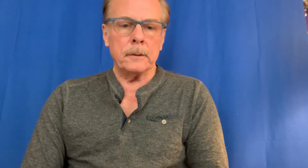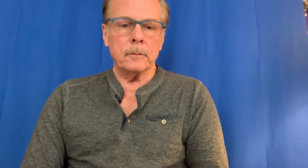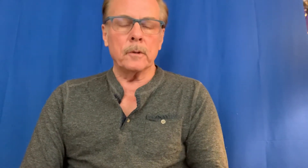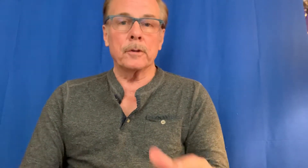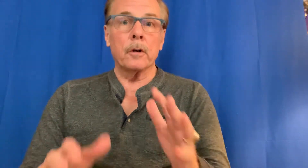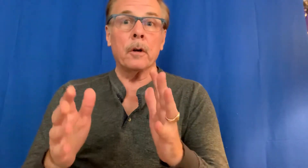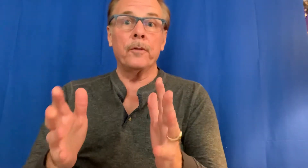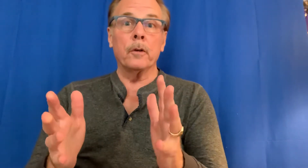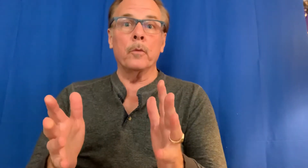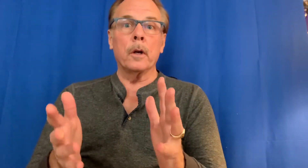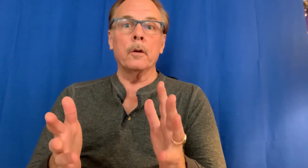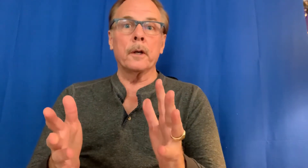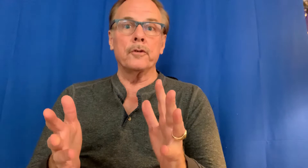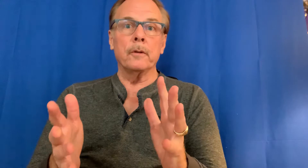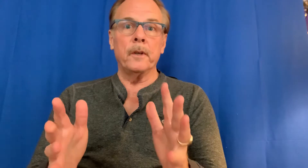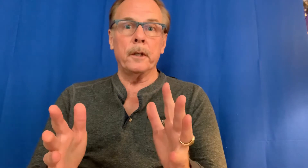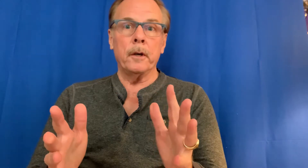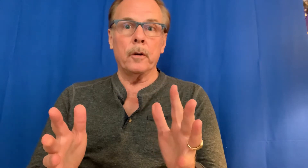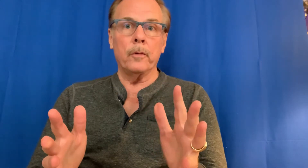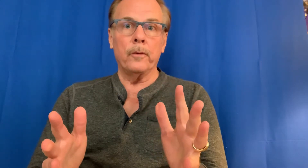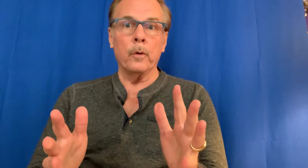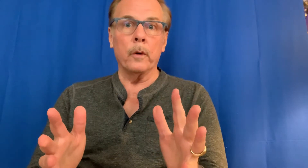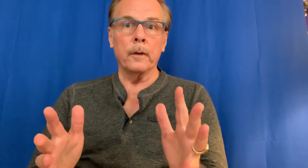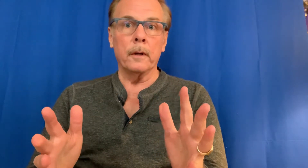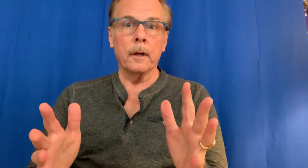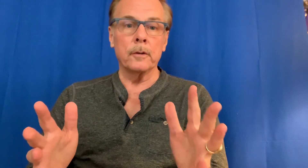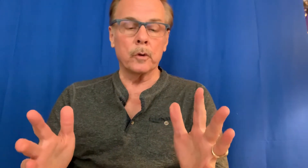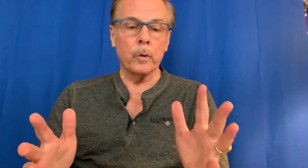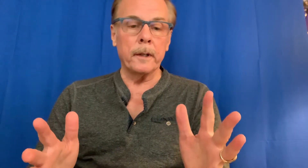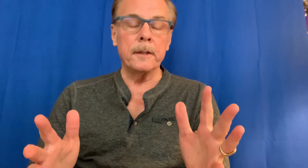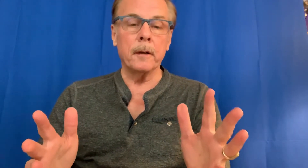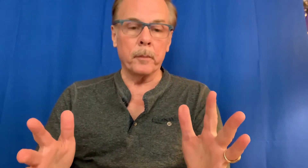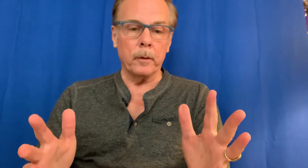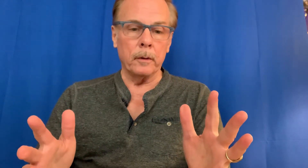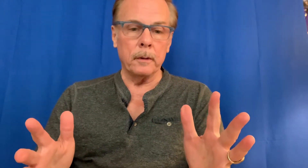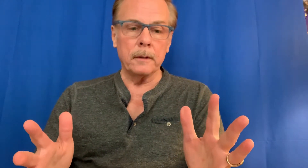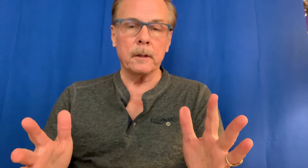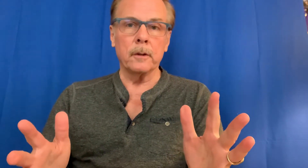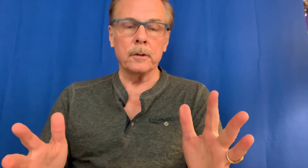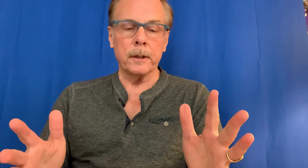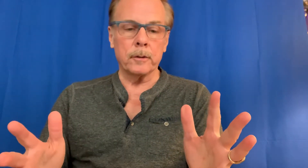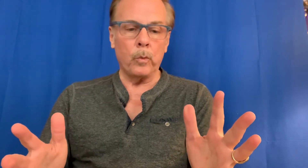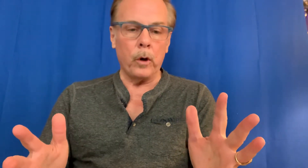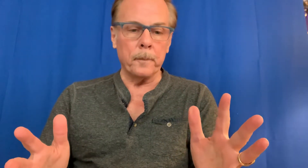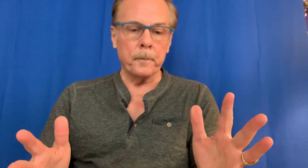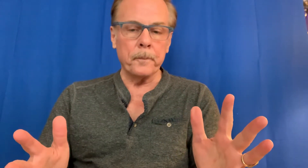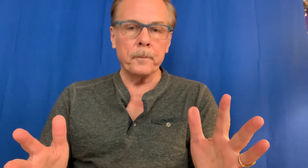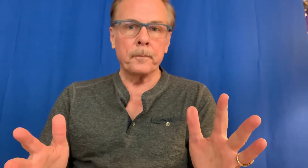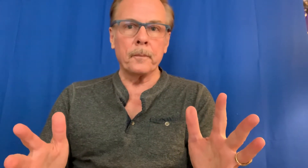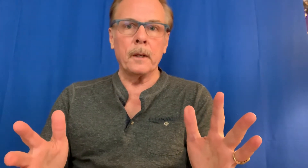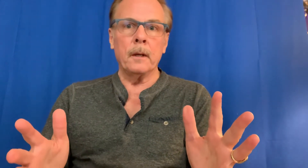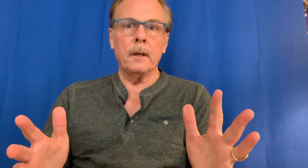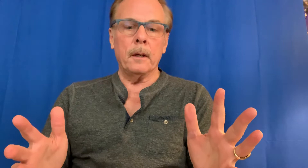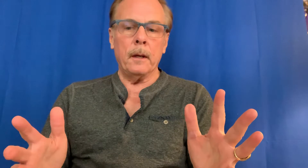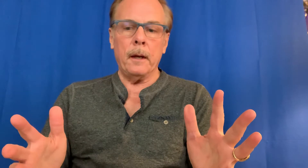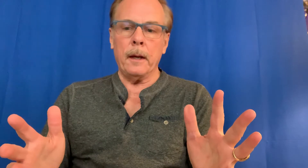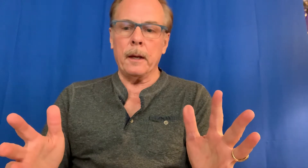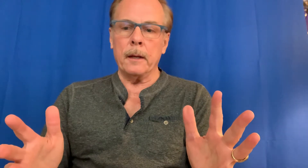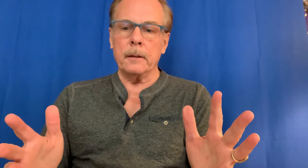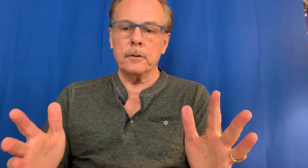You start off, you want to look at your video for the story Timber, that's under 6-1. And just